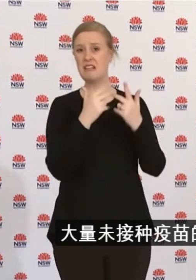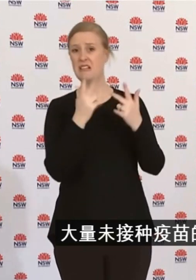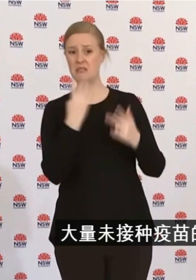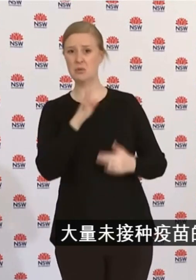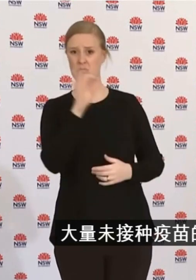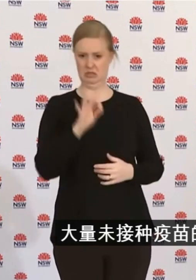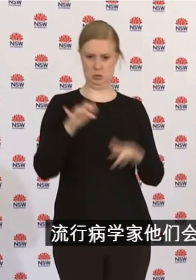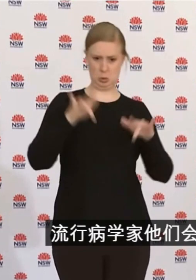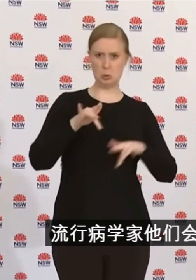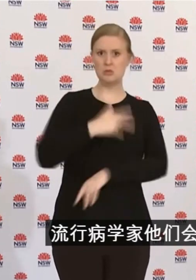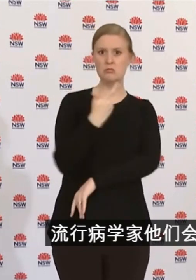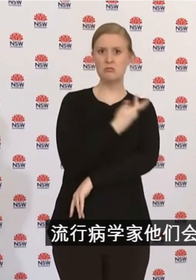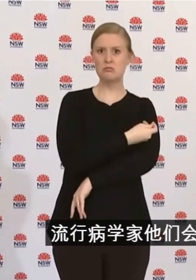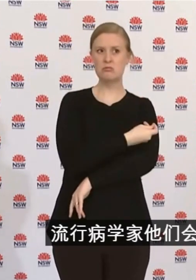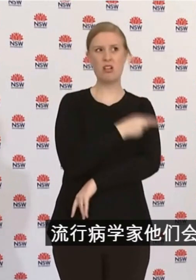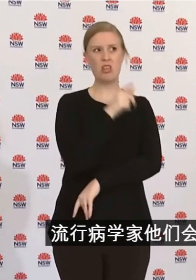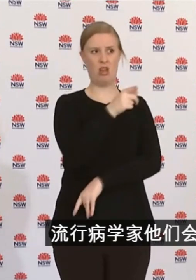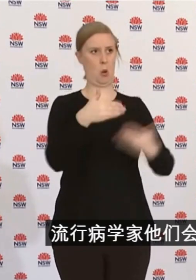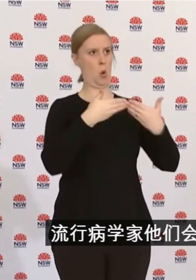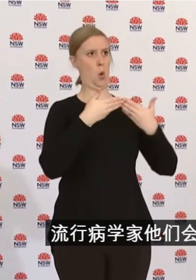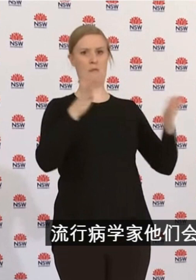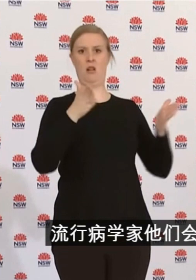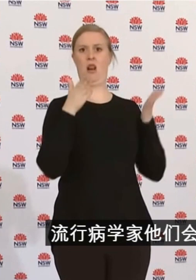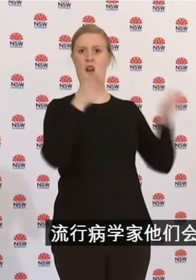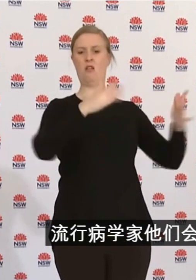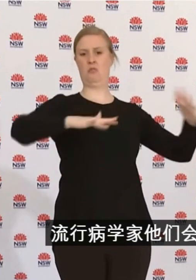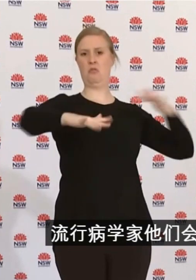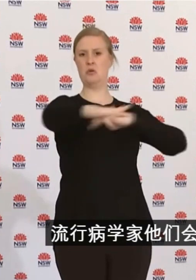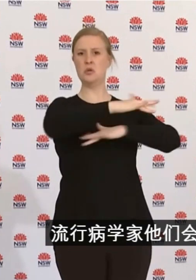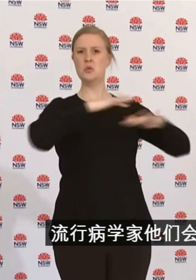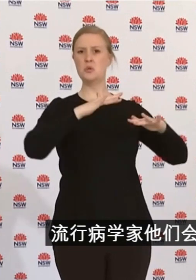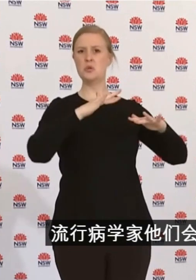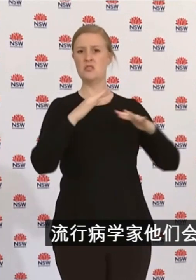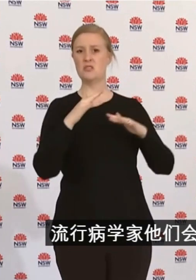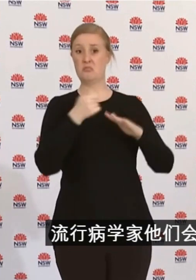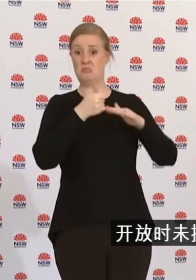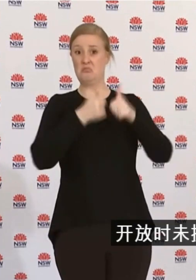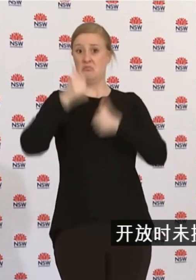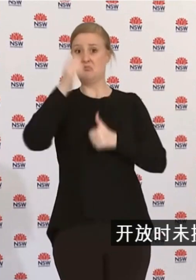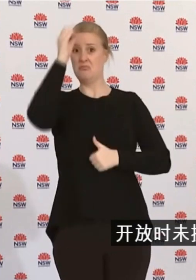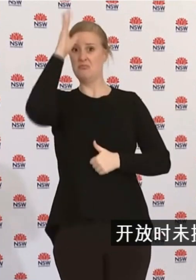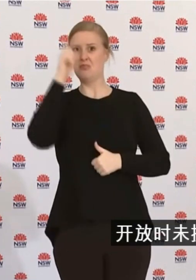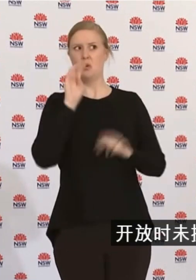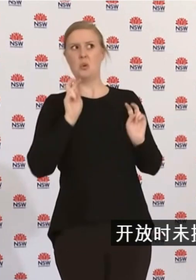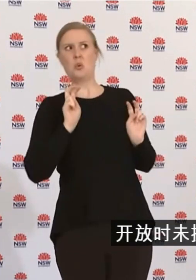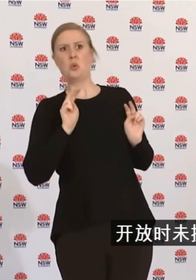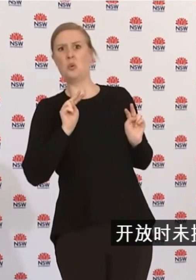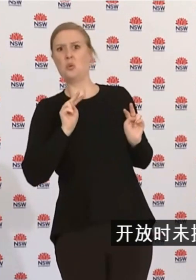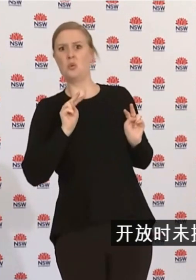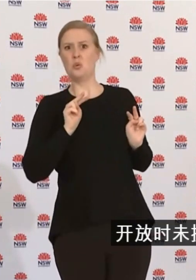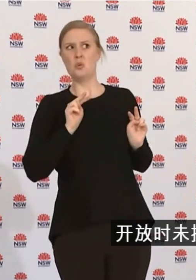you ask any of the expert epidemiologists, they'll tell you that if you still have a very substantial proportion of your